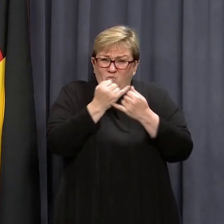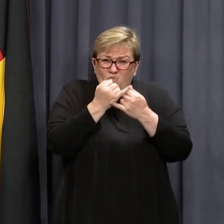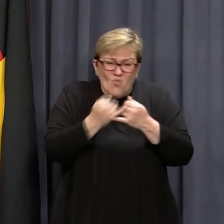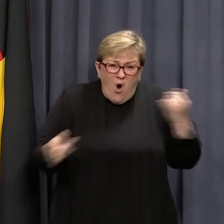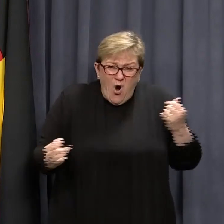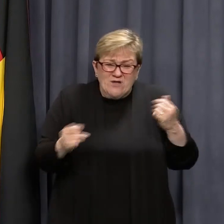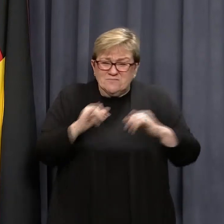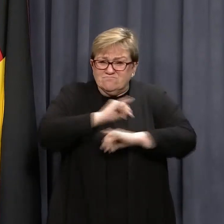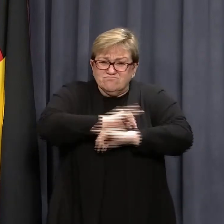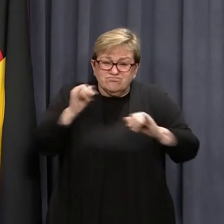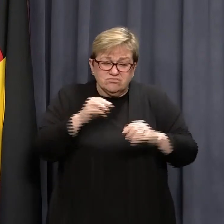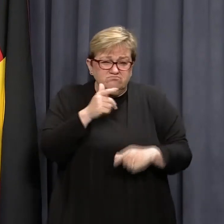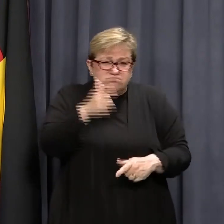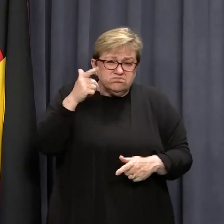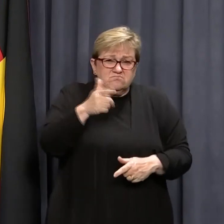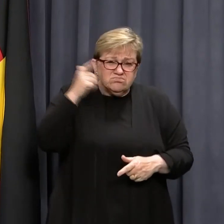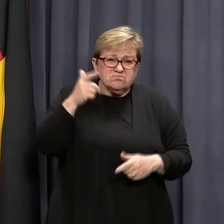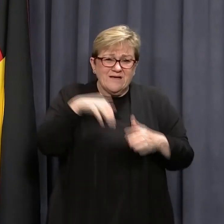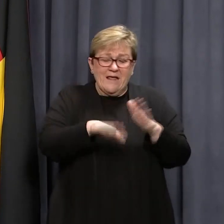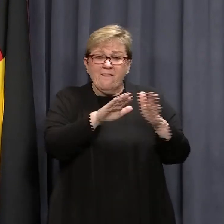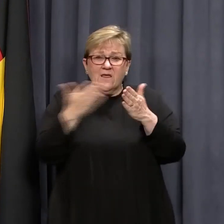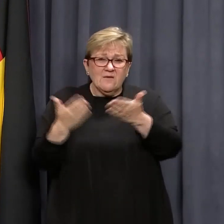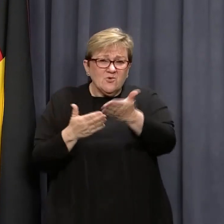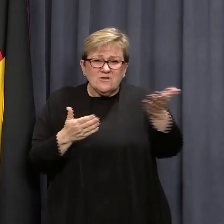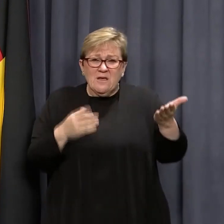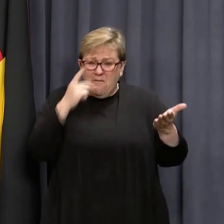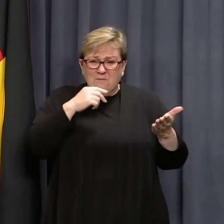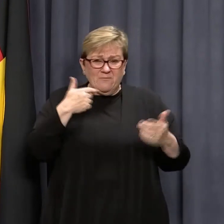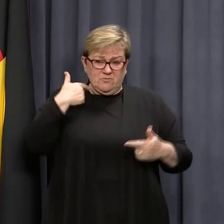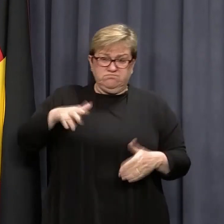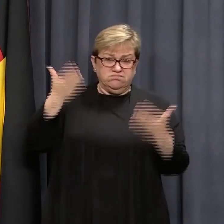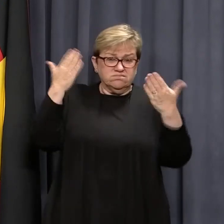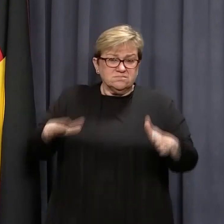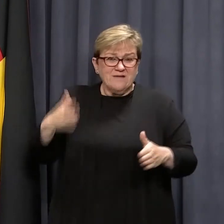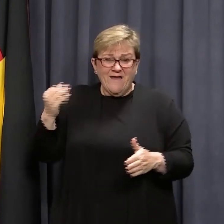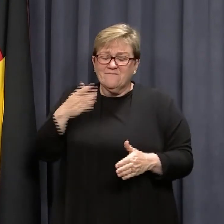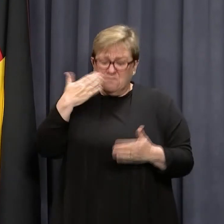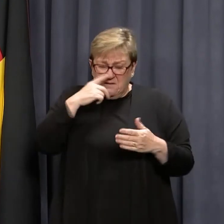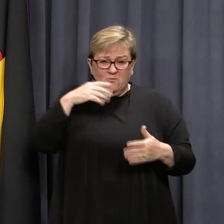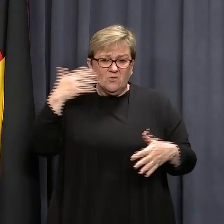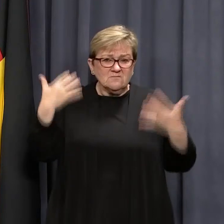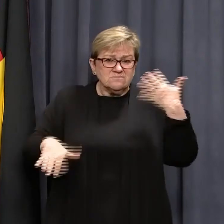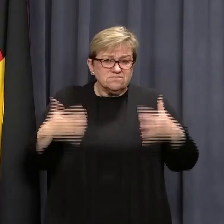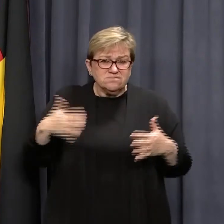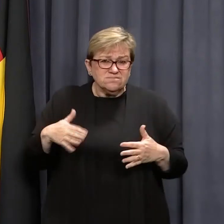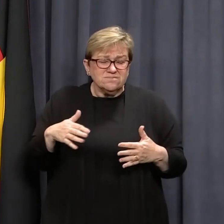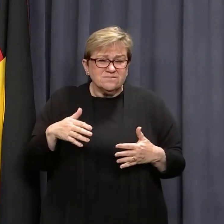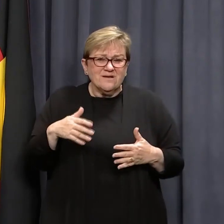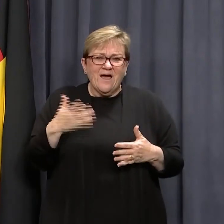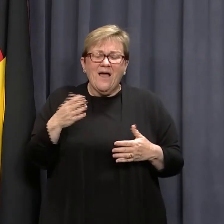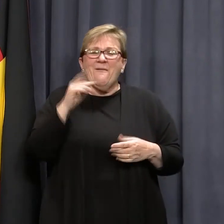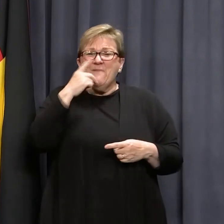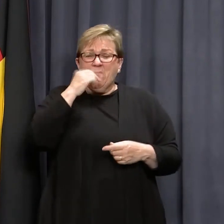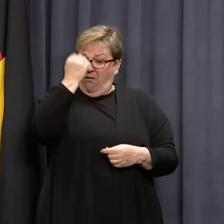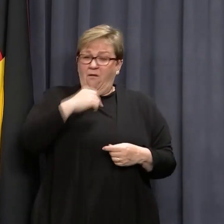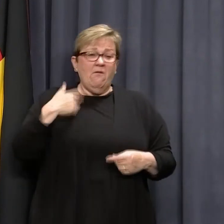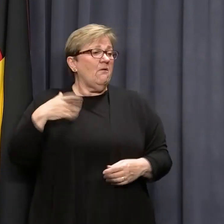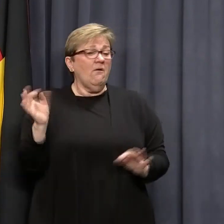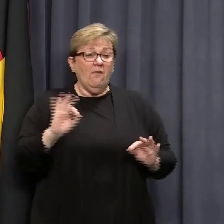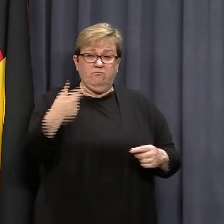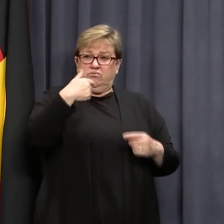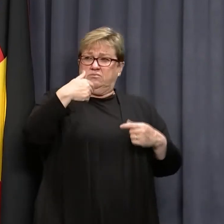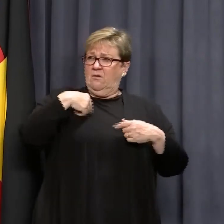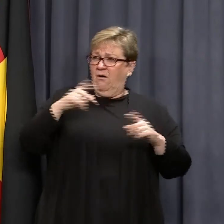behaviour. When you're firing weapons in the community, people get killed, people get seriously injured, and sometimes innocent parties do.